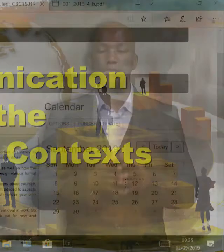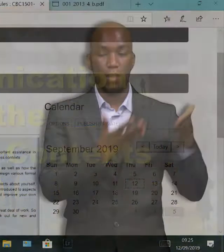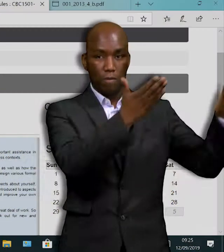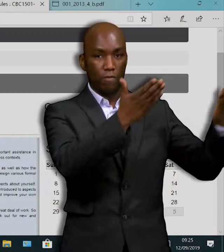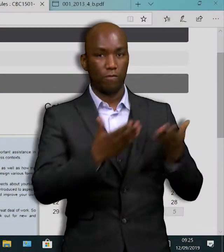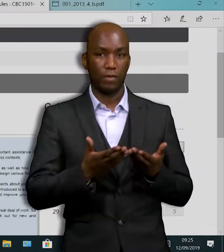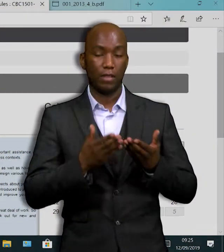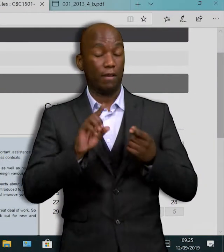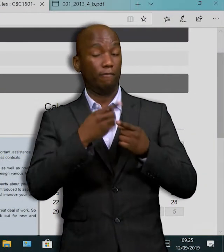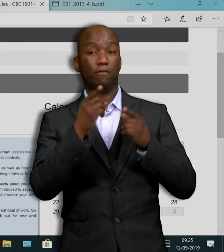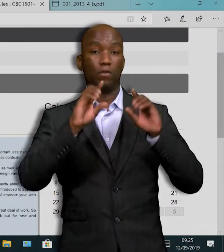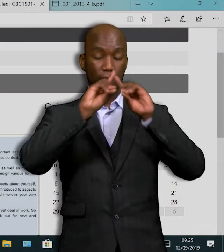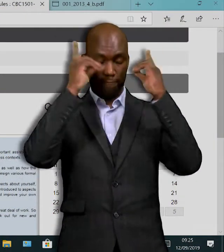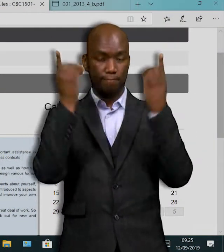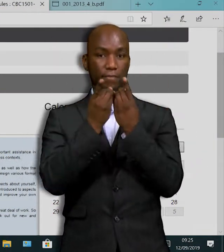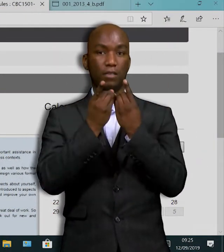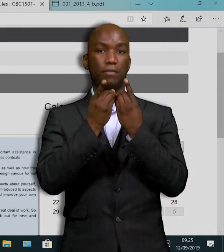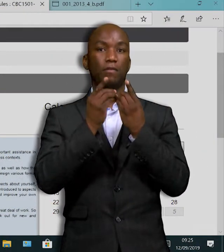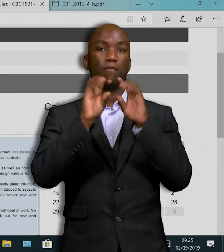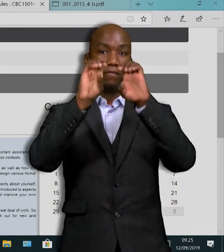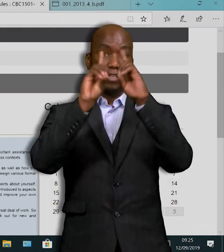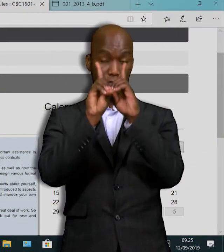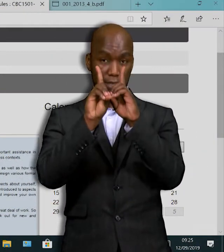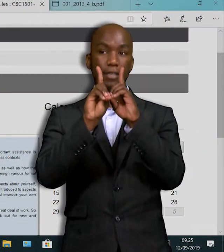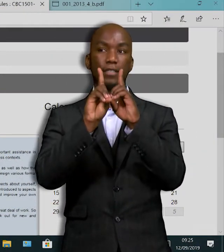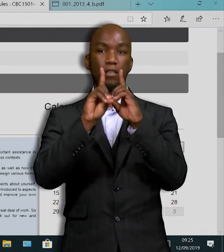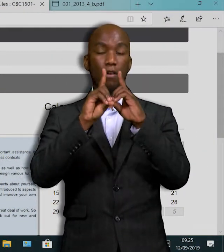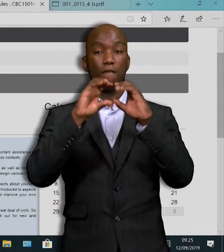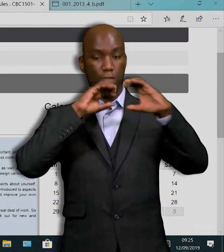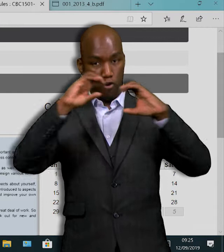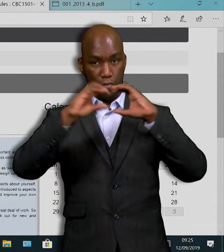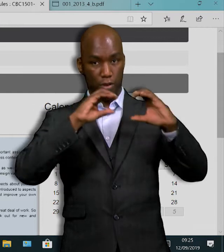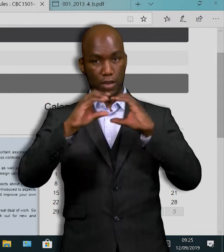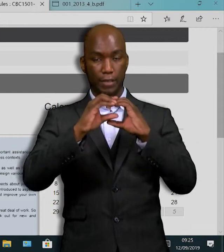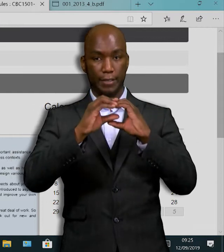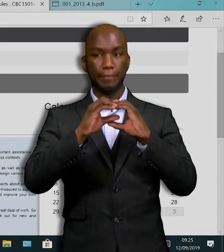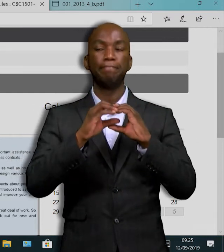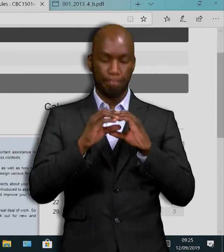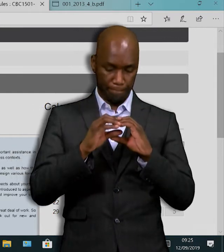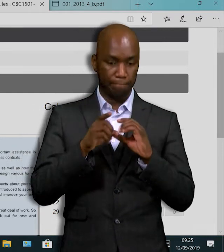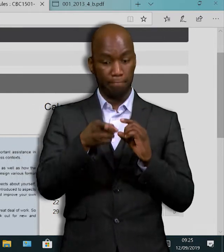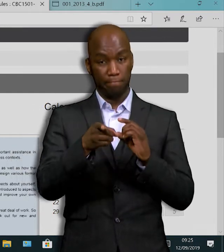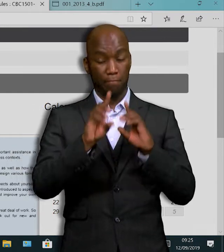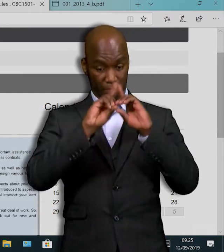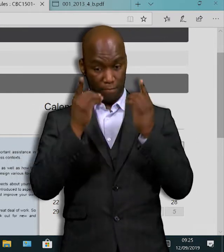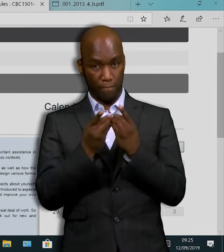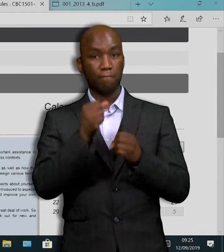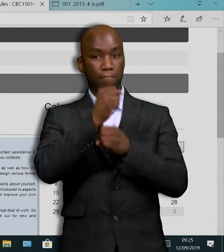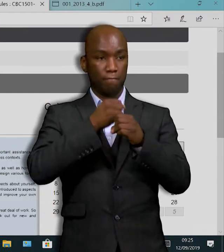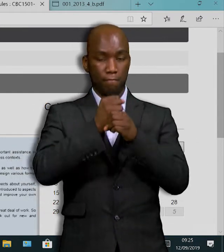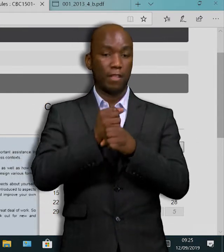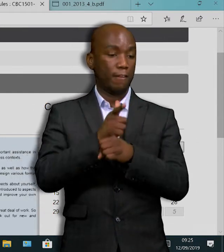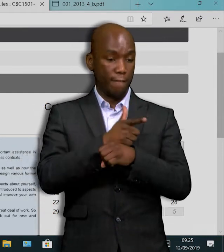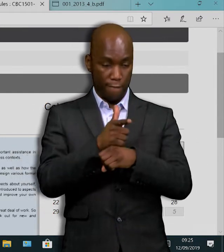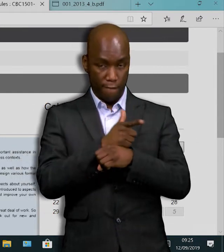We have created a series of videos which come in different formats to cater for different needs, to